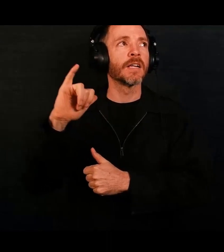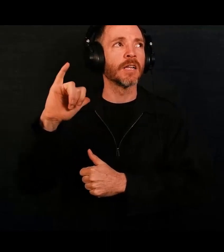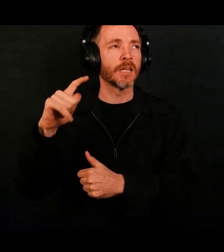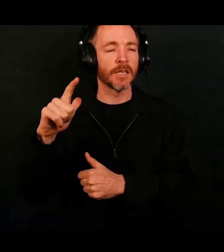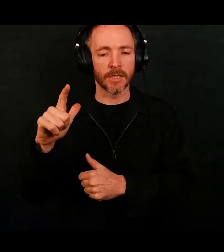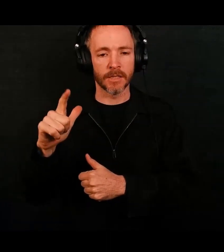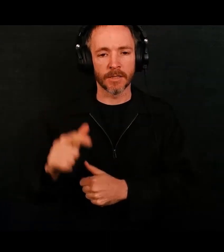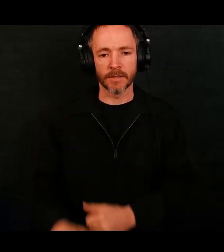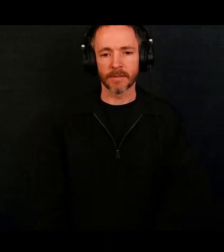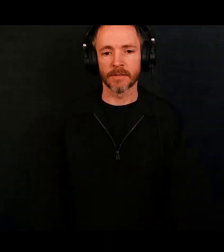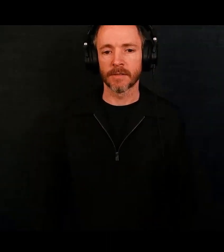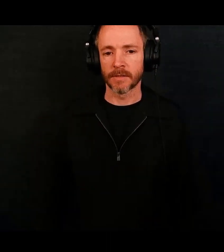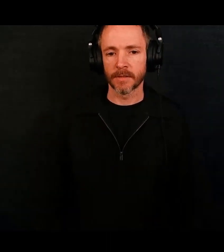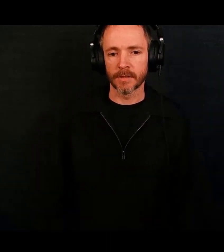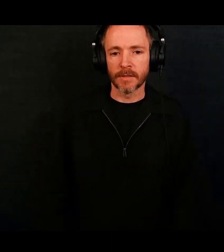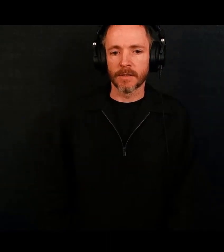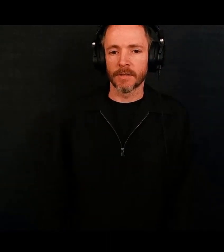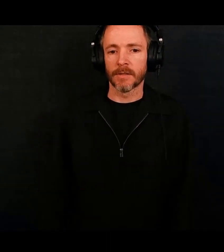vinyl.